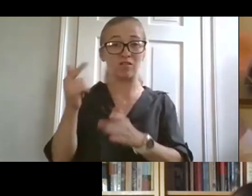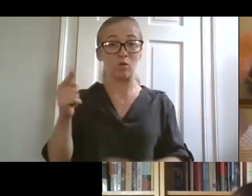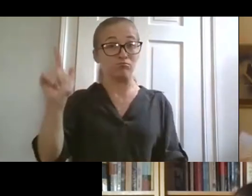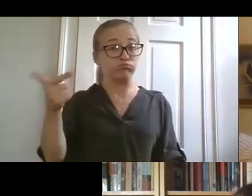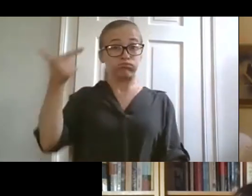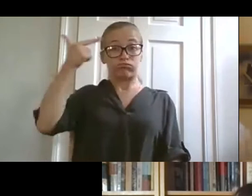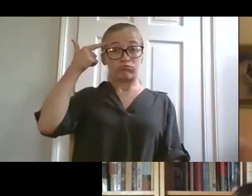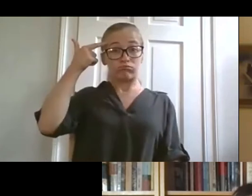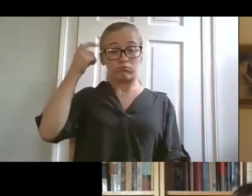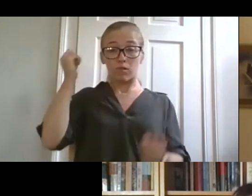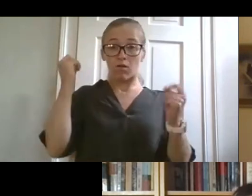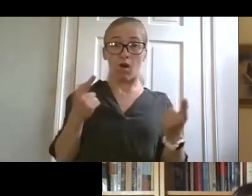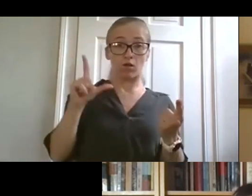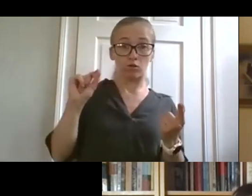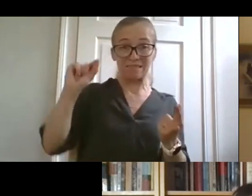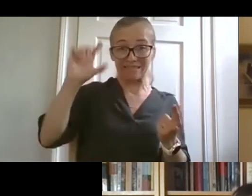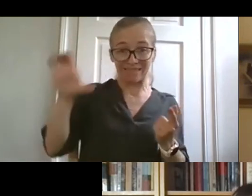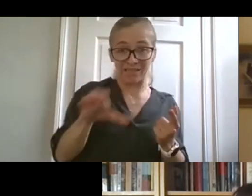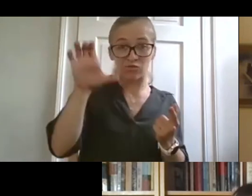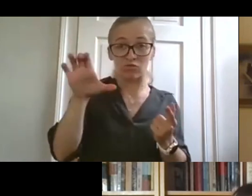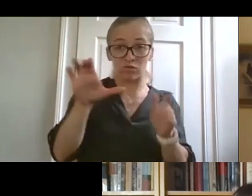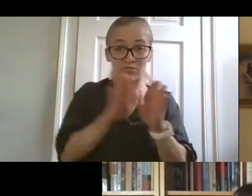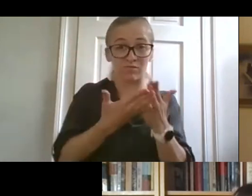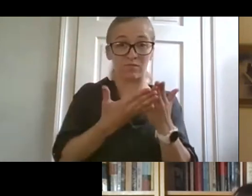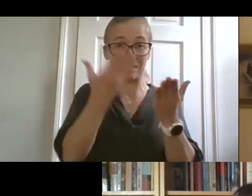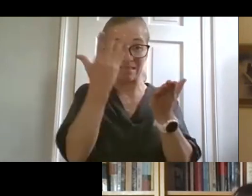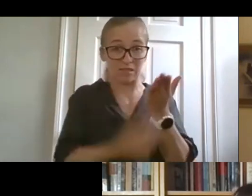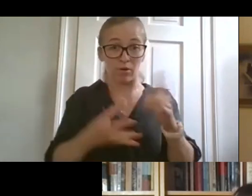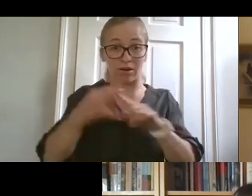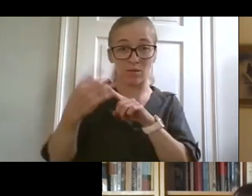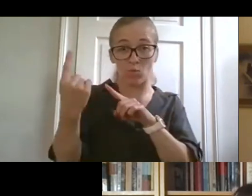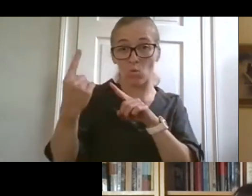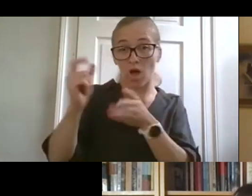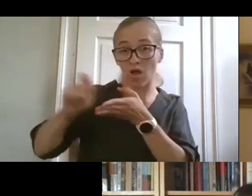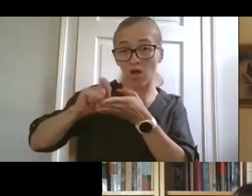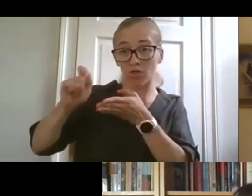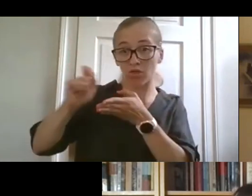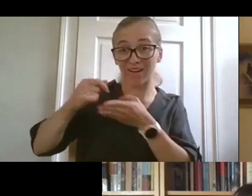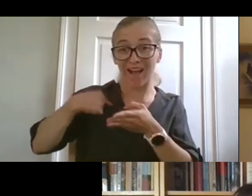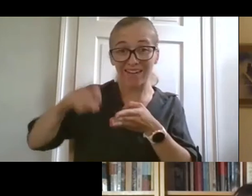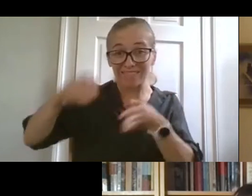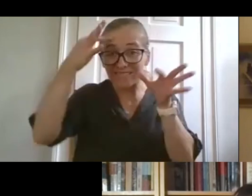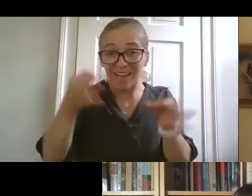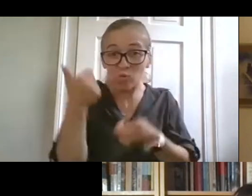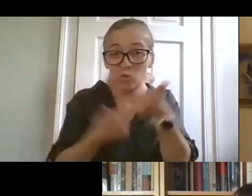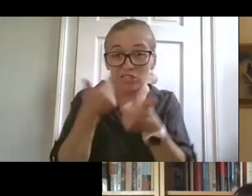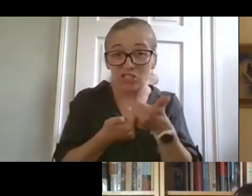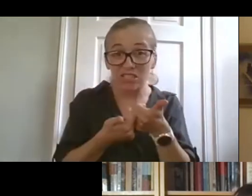all of 20th century literature was going to disappear forever except for one author's, and I had to decide which